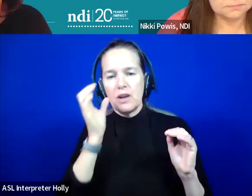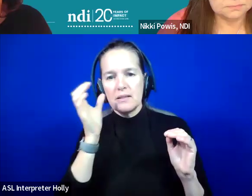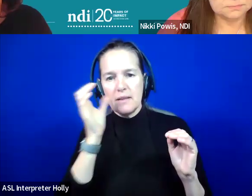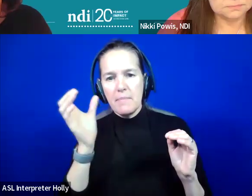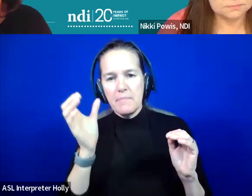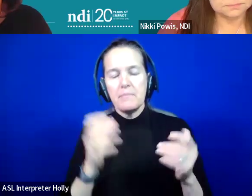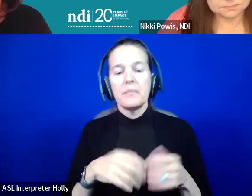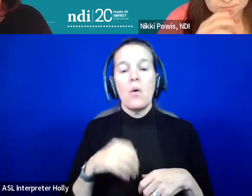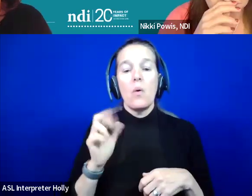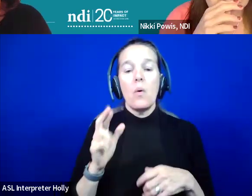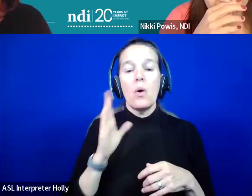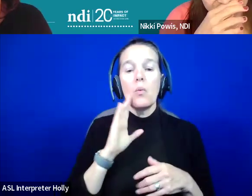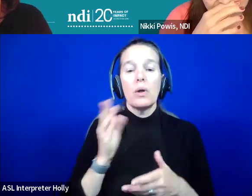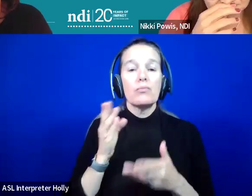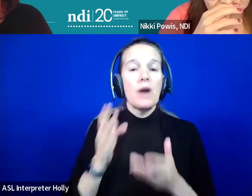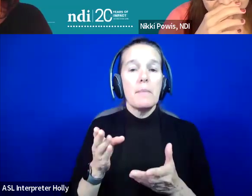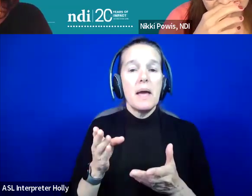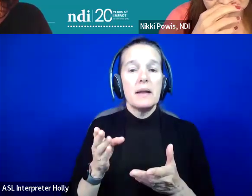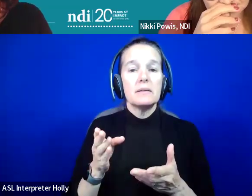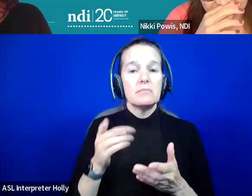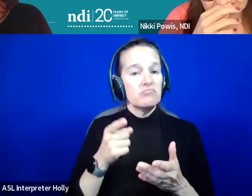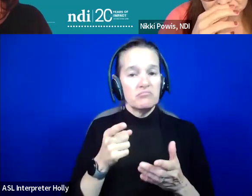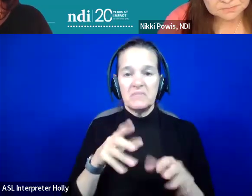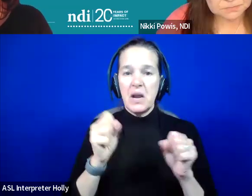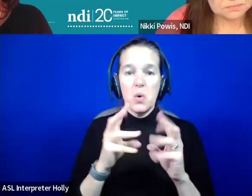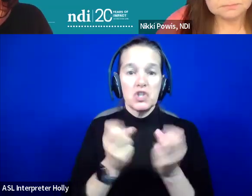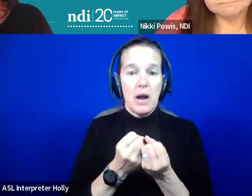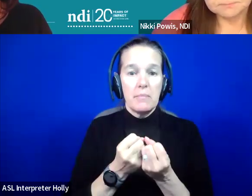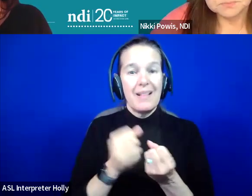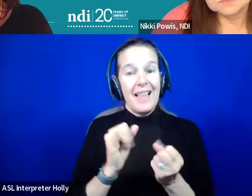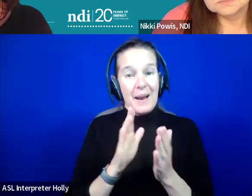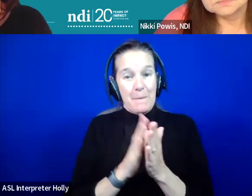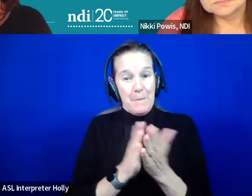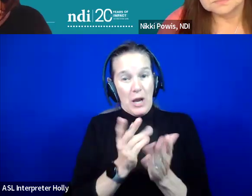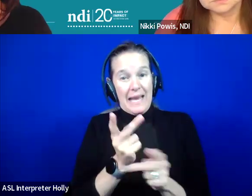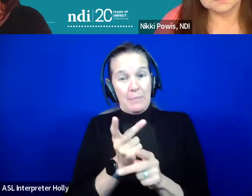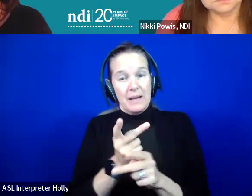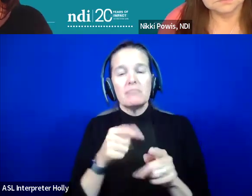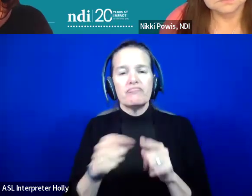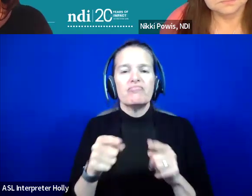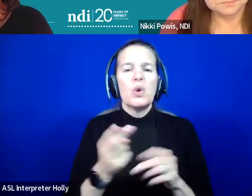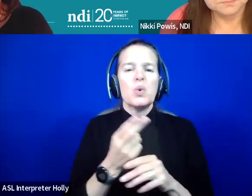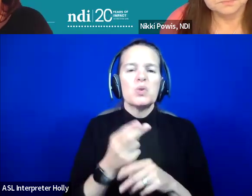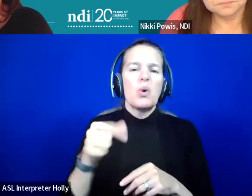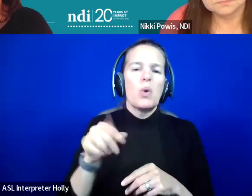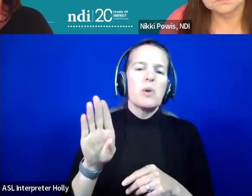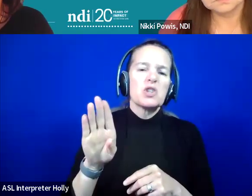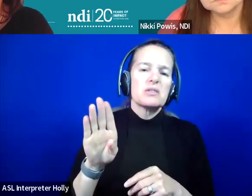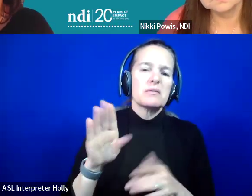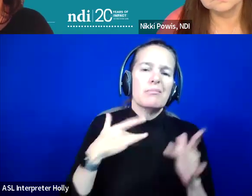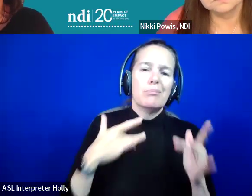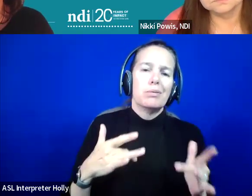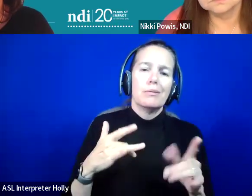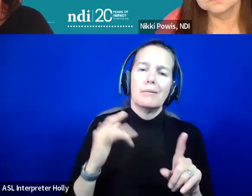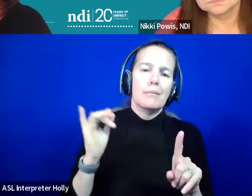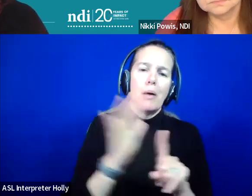that you take one of their workshops. So for example, bookkeeping specifically, typically you would use QuickBooks, right? That seems to be the software that's like